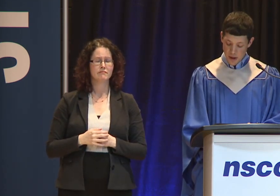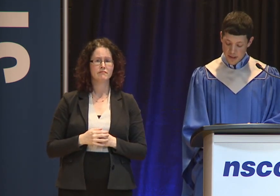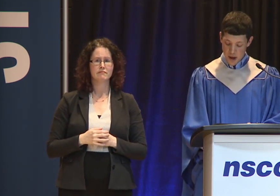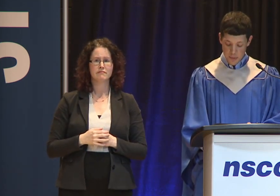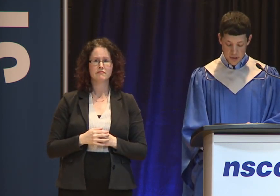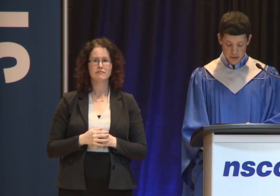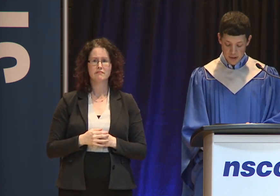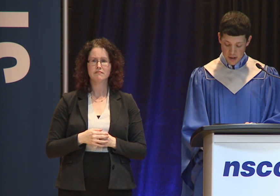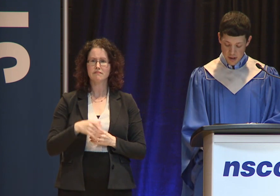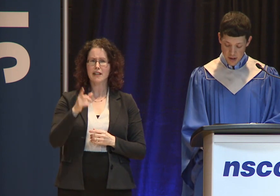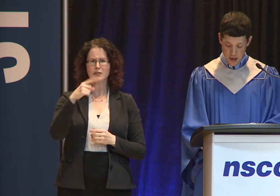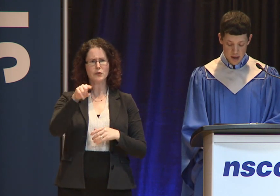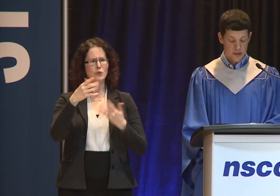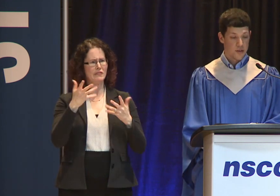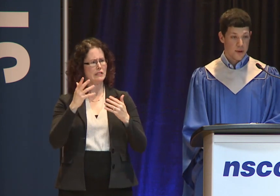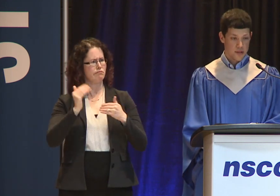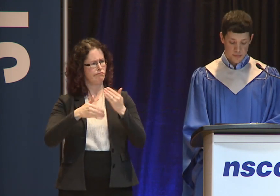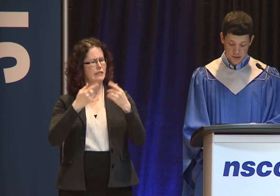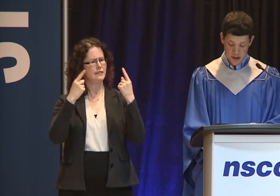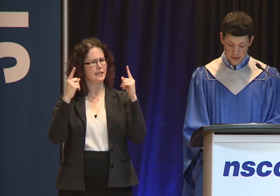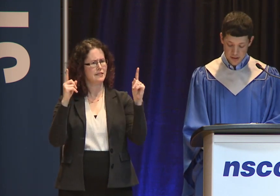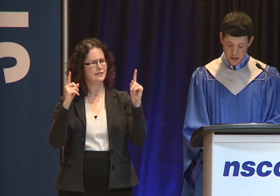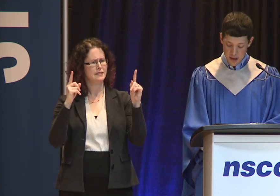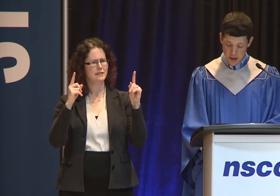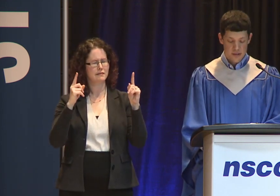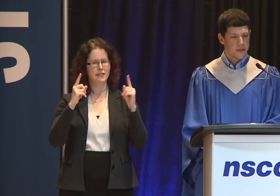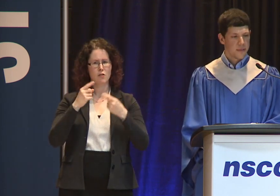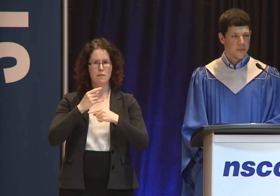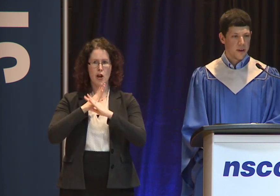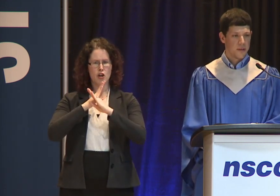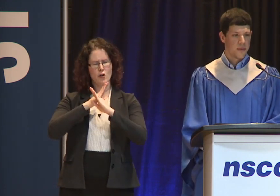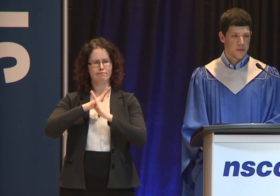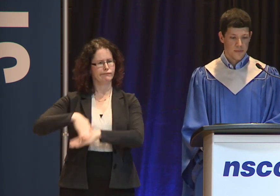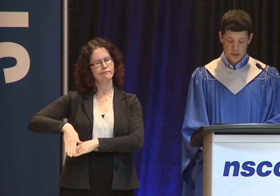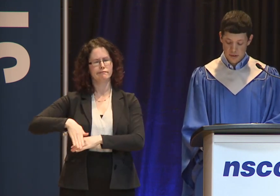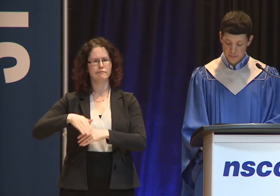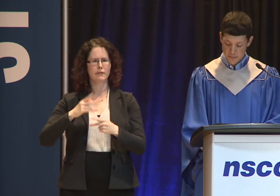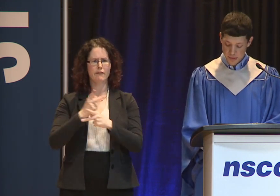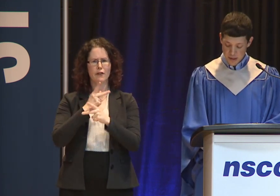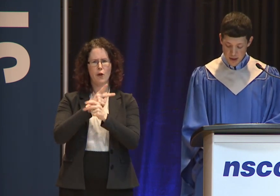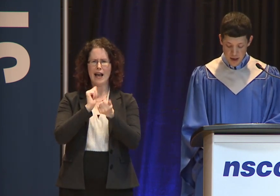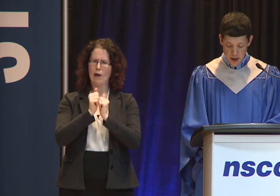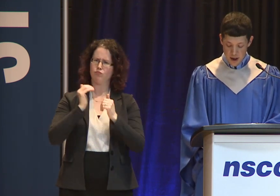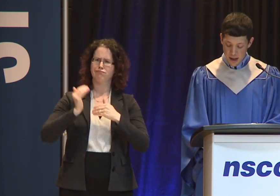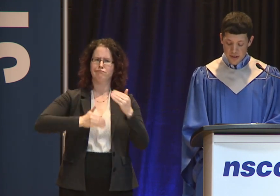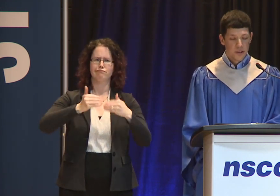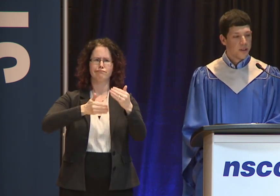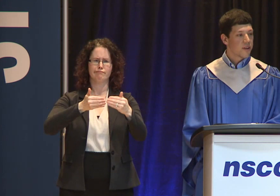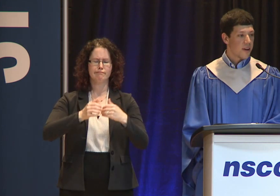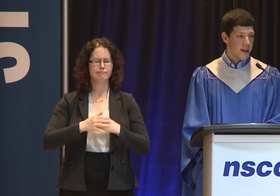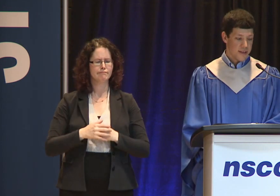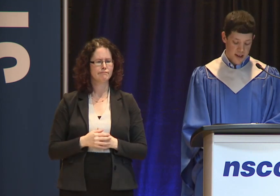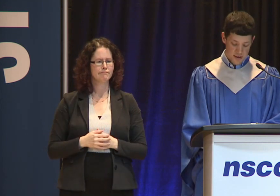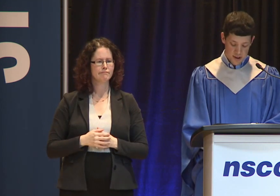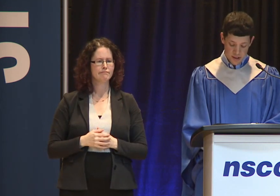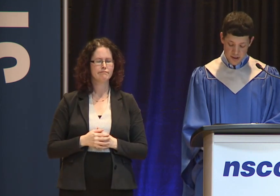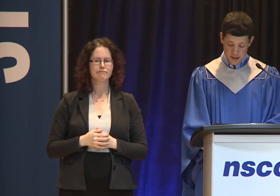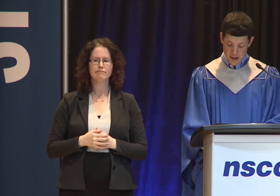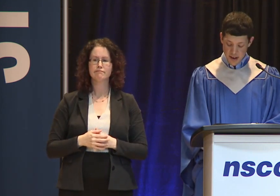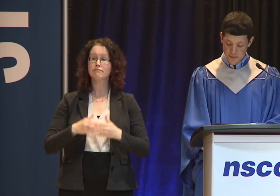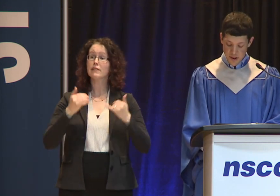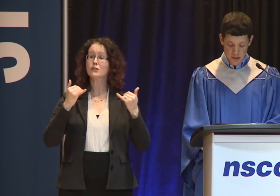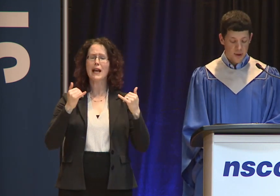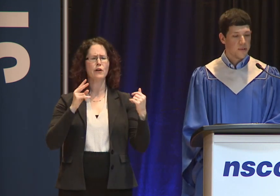look at the opportunity a situation presents instead of the fear you first feel. I'll ask you to look around now